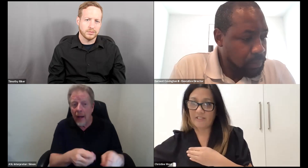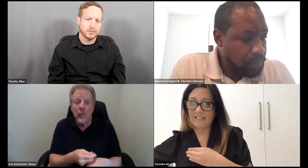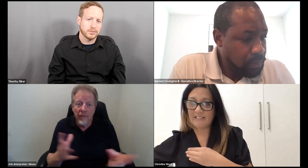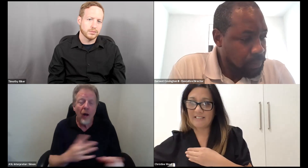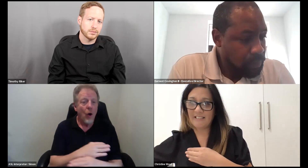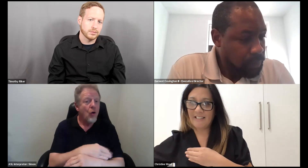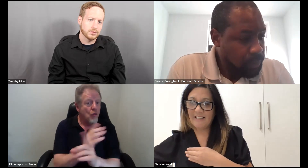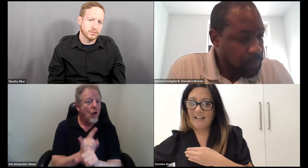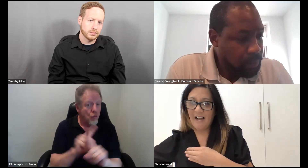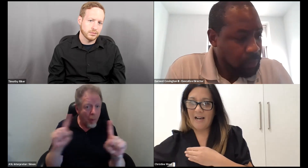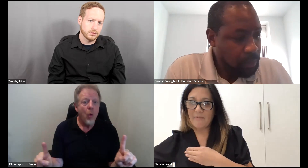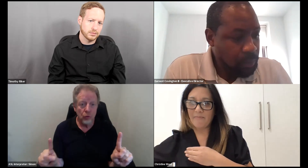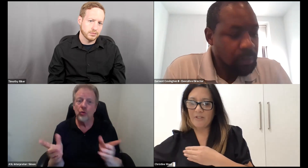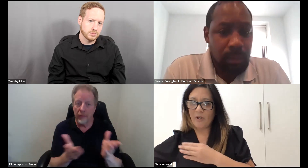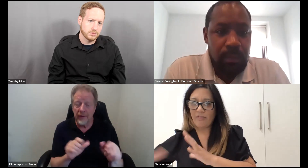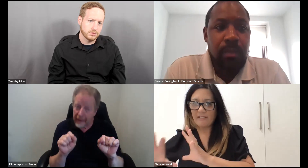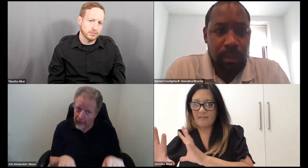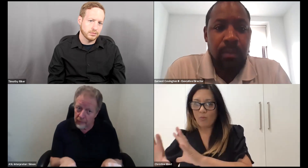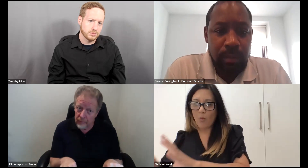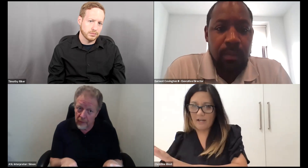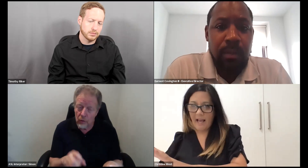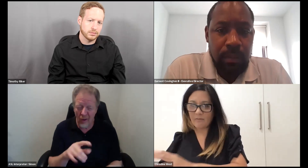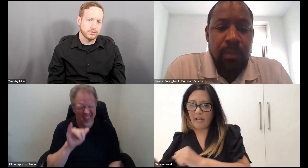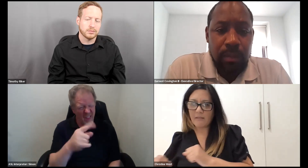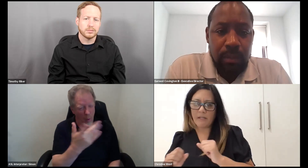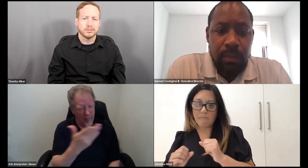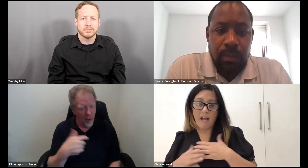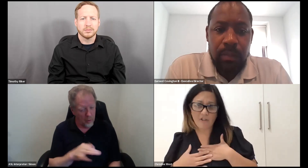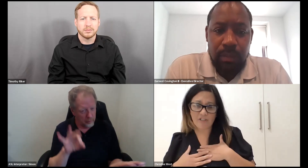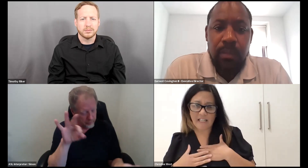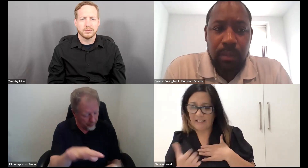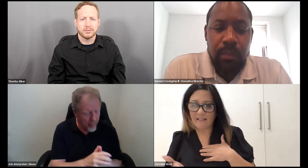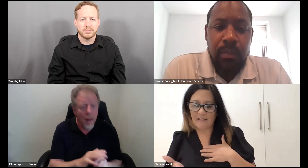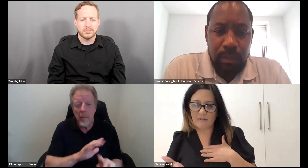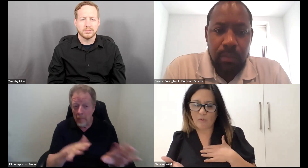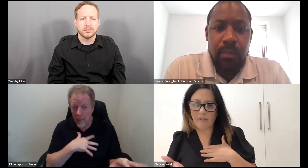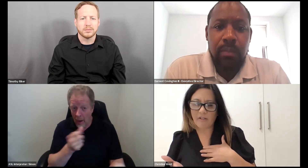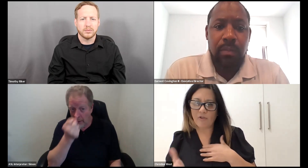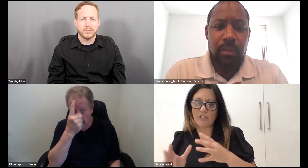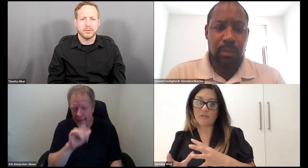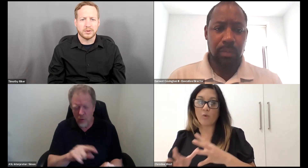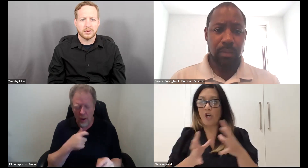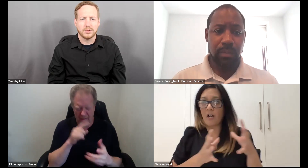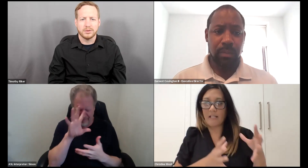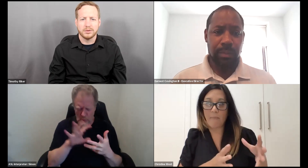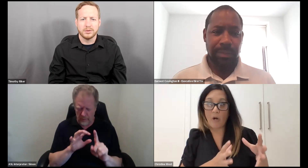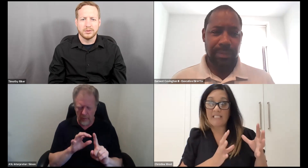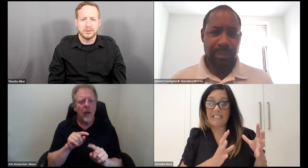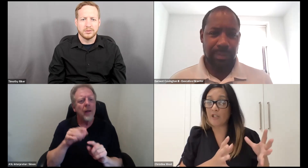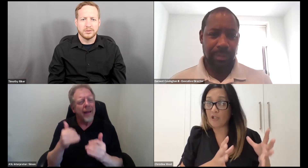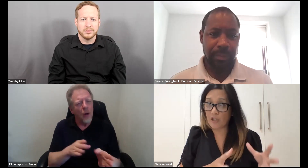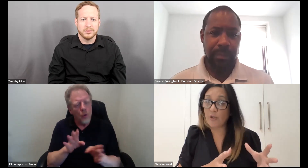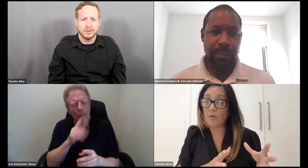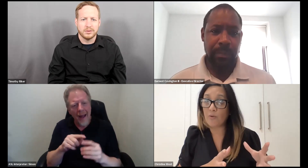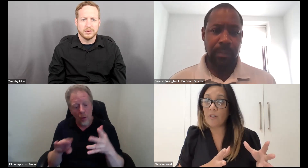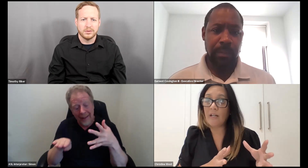remote services. So that's one aspect, but my understanding, and this is where the confusion is, we're talking about